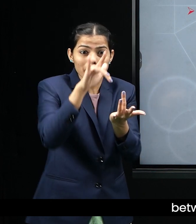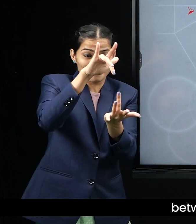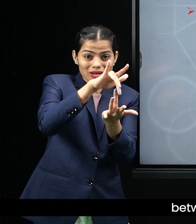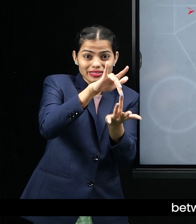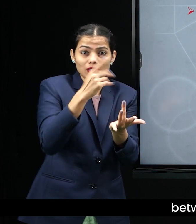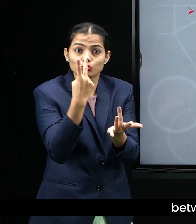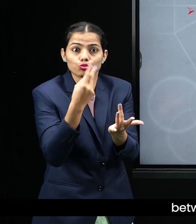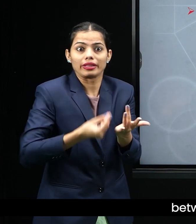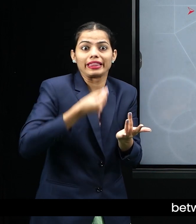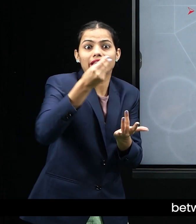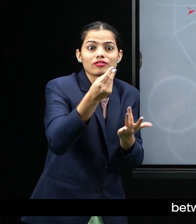numbers.